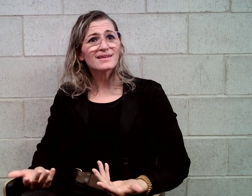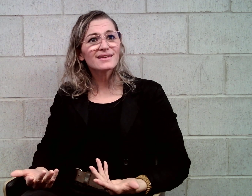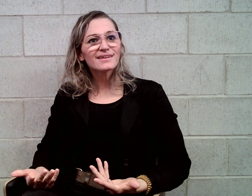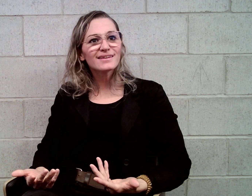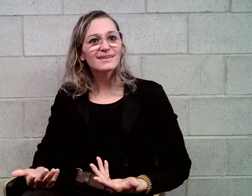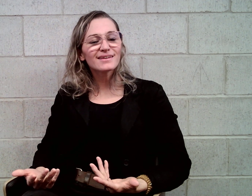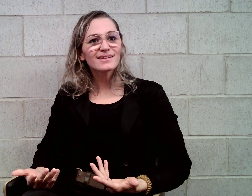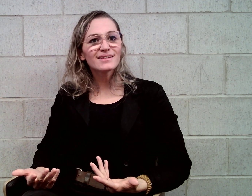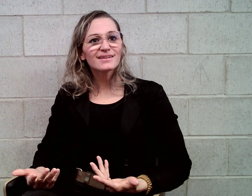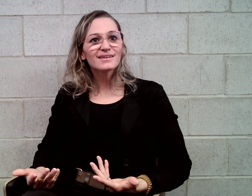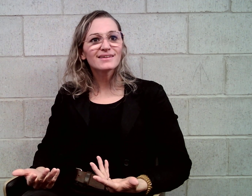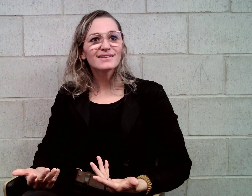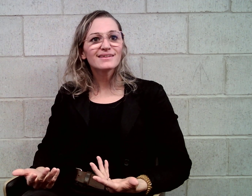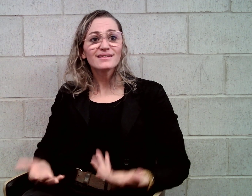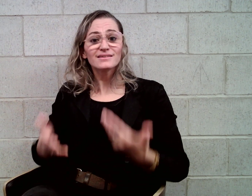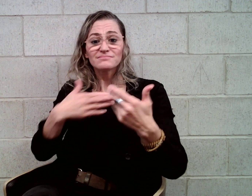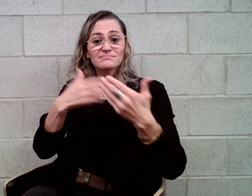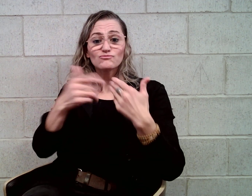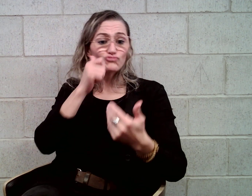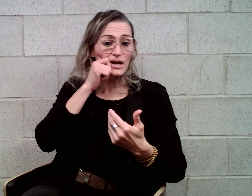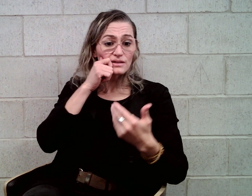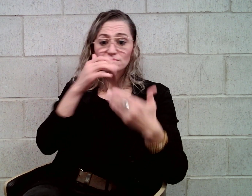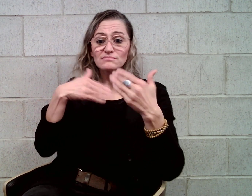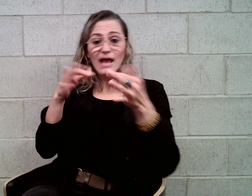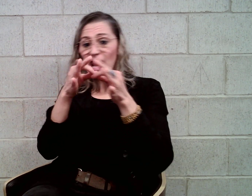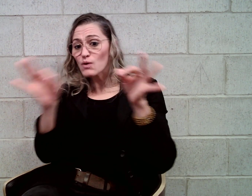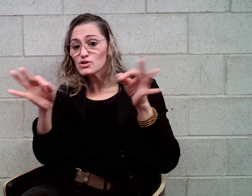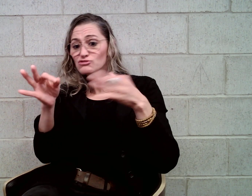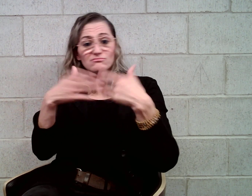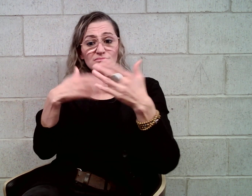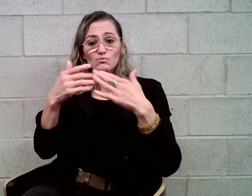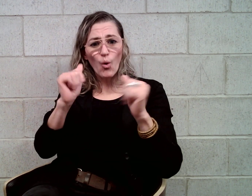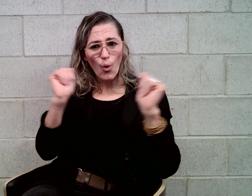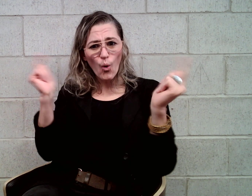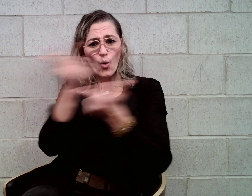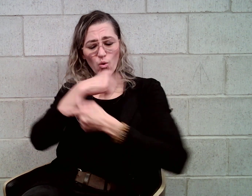it points to a collective humanity that